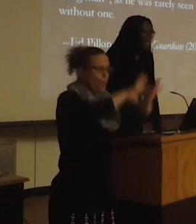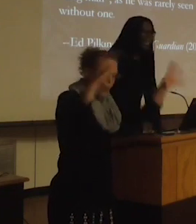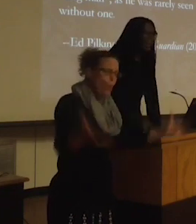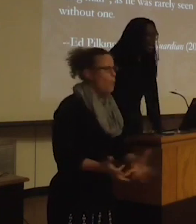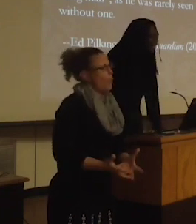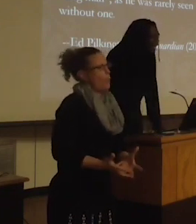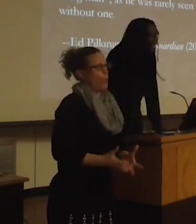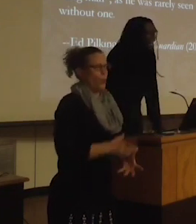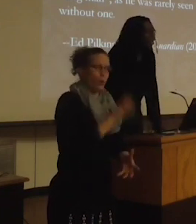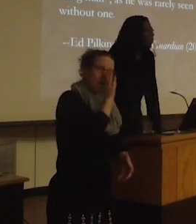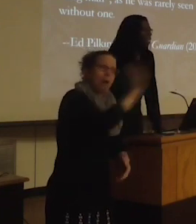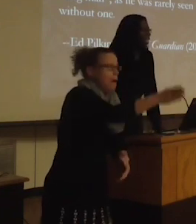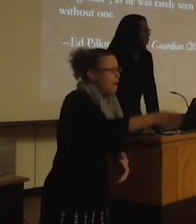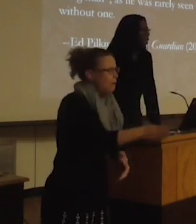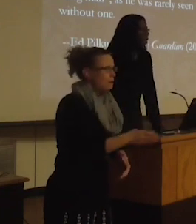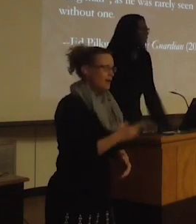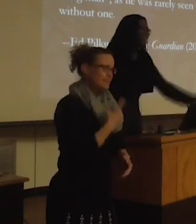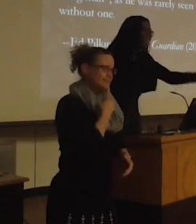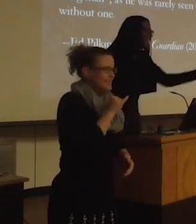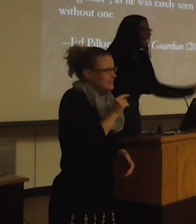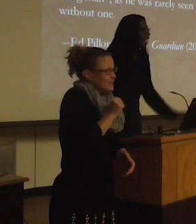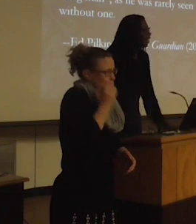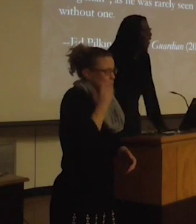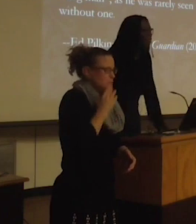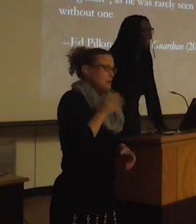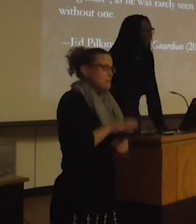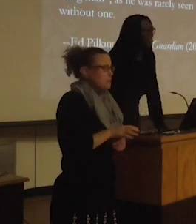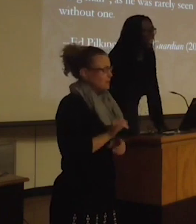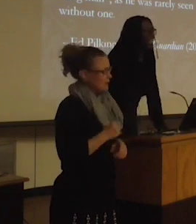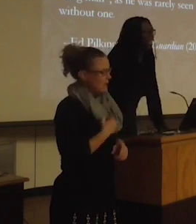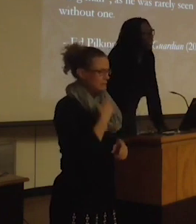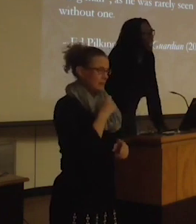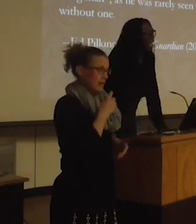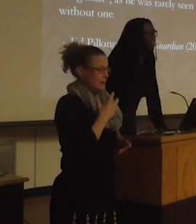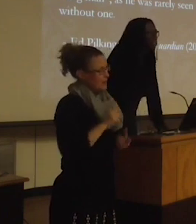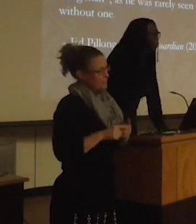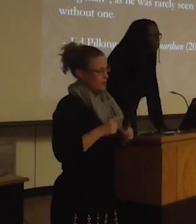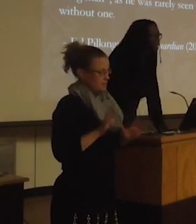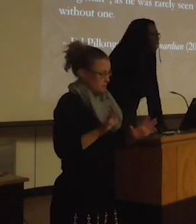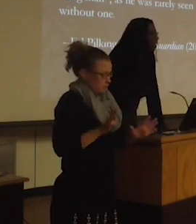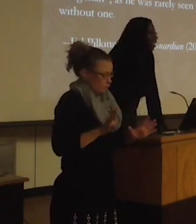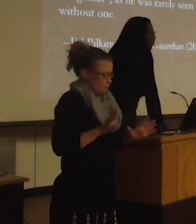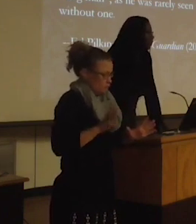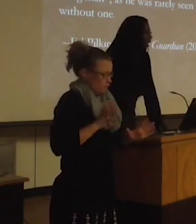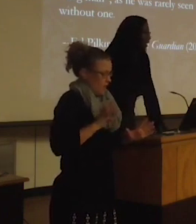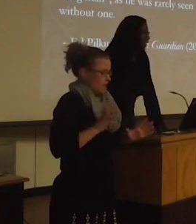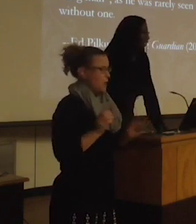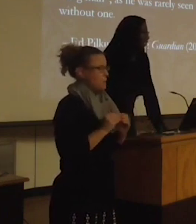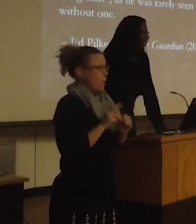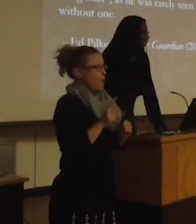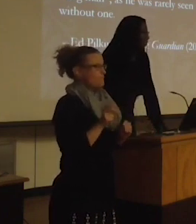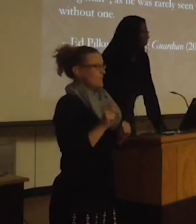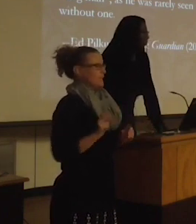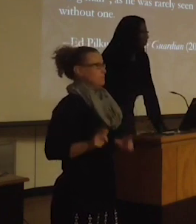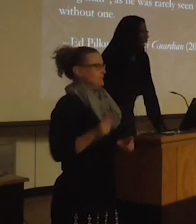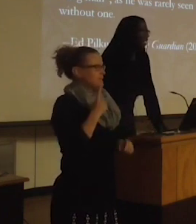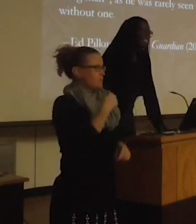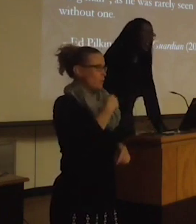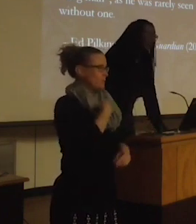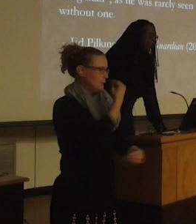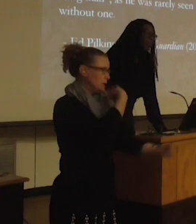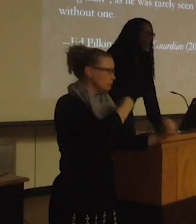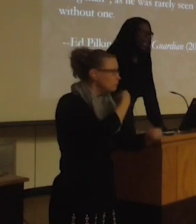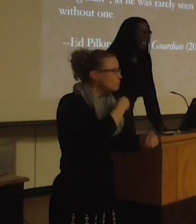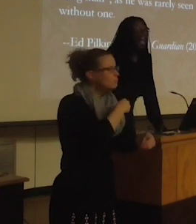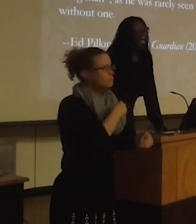its face. There, I said it. I know that it's not popular. Like I said, I don't have a lot of friends. That's okay. More vegan pizza for me. I